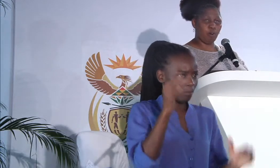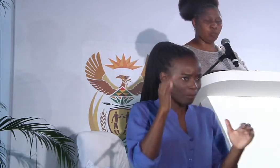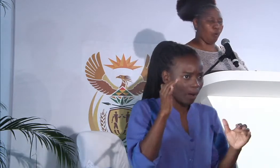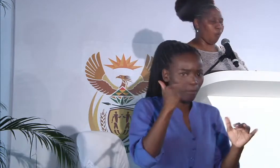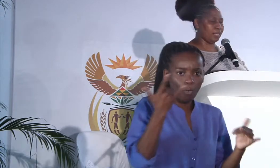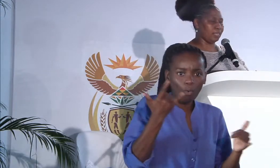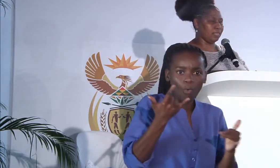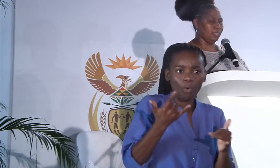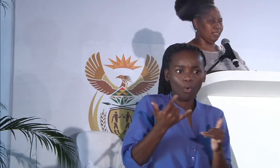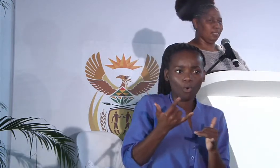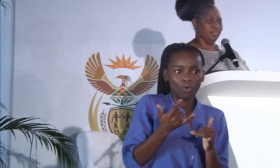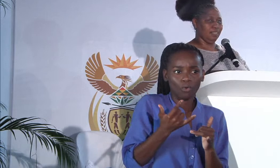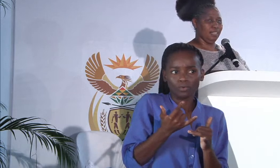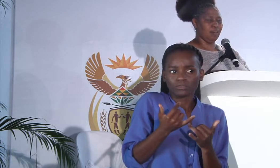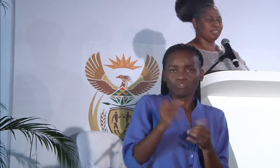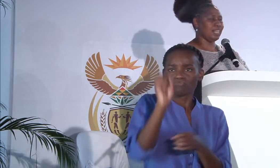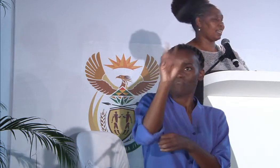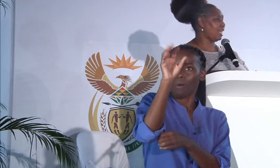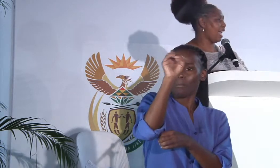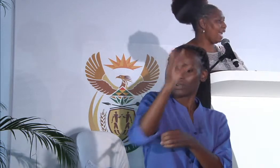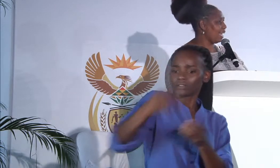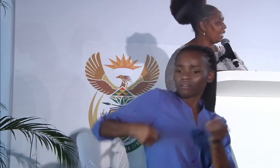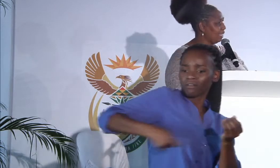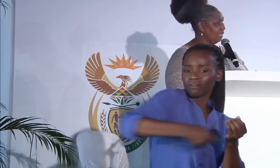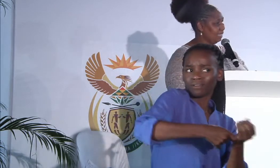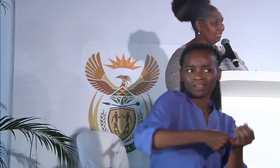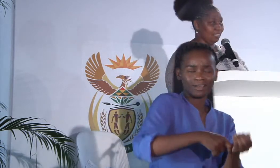robot or what? I was like, yeah?